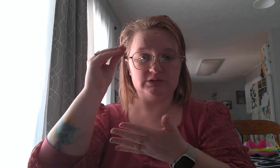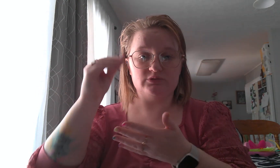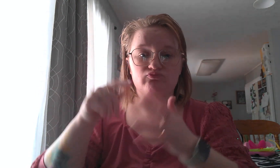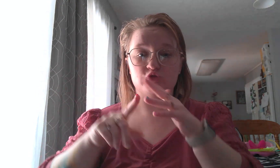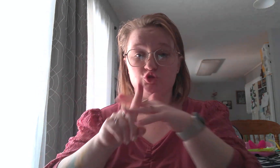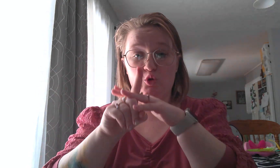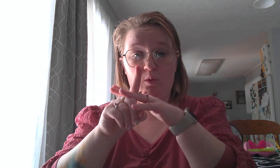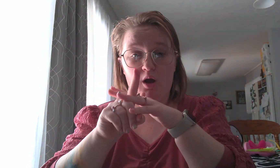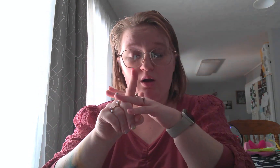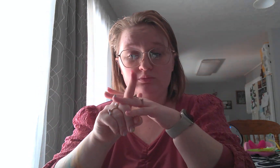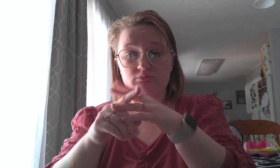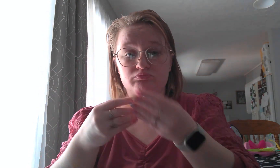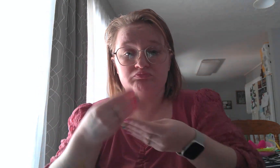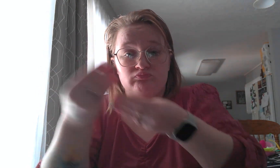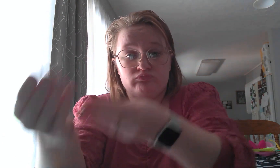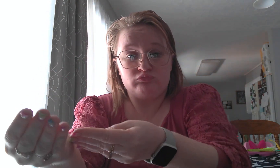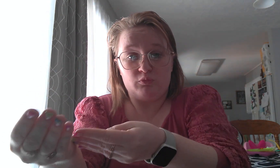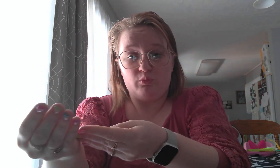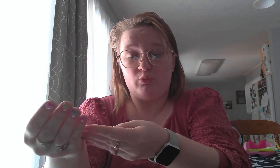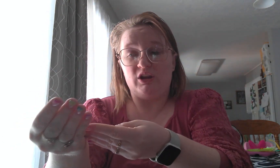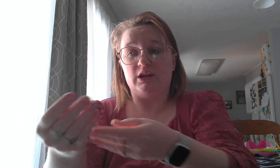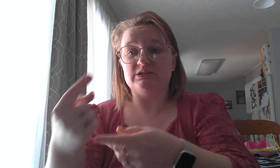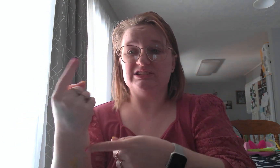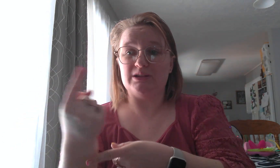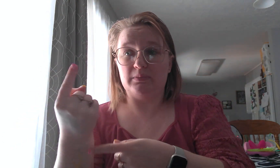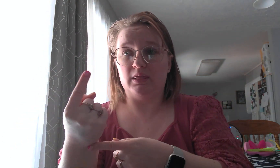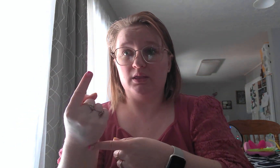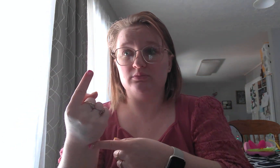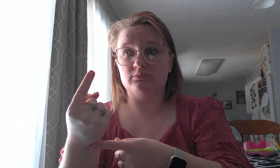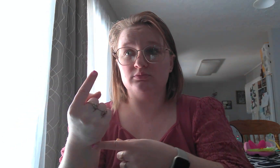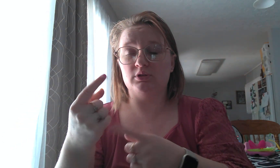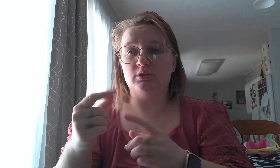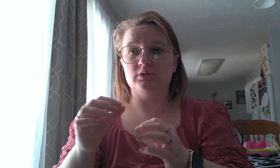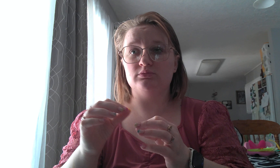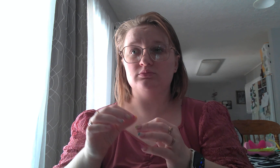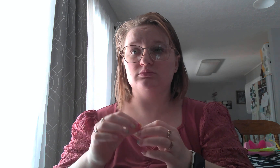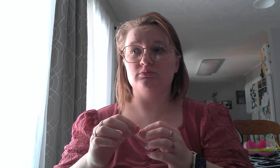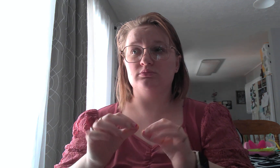I would want to support my students so that when they show up,